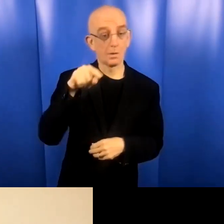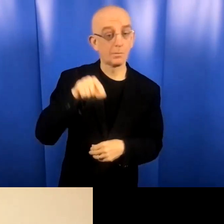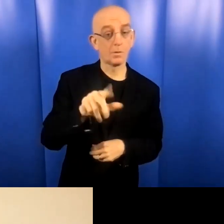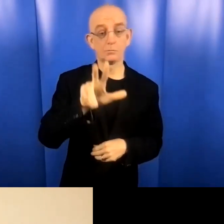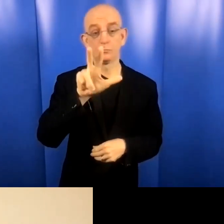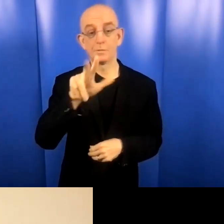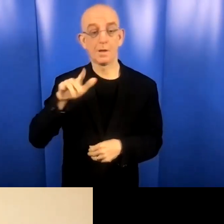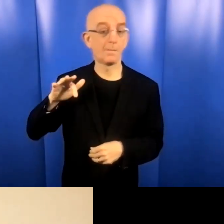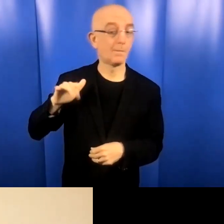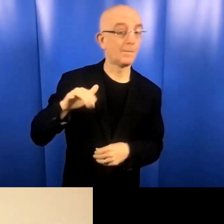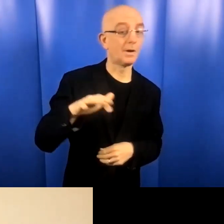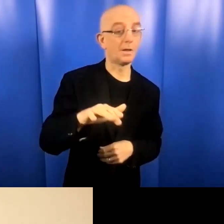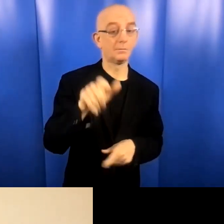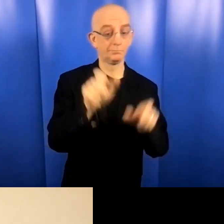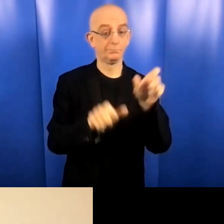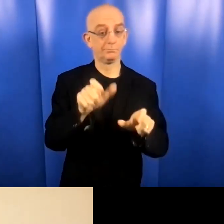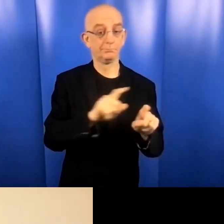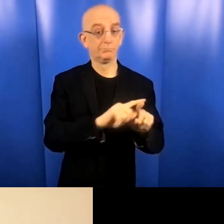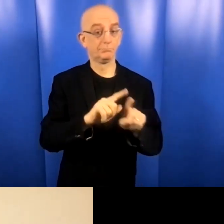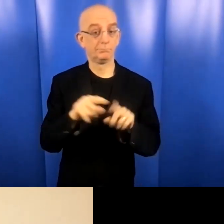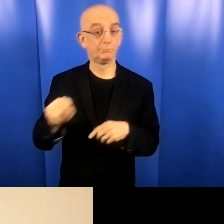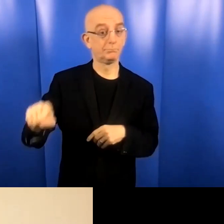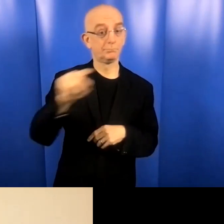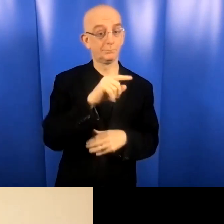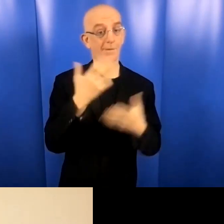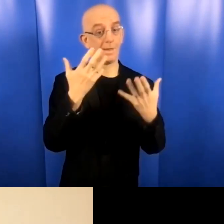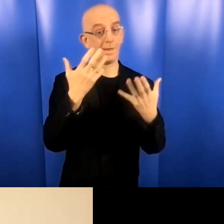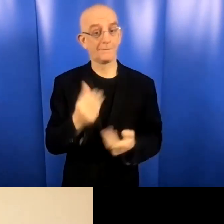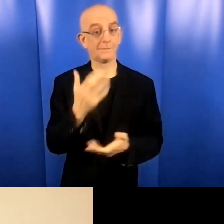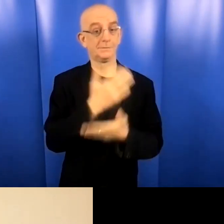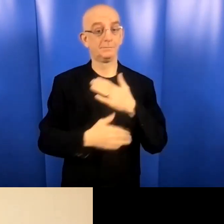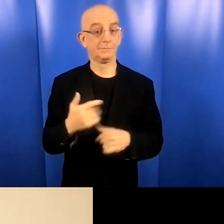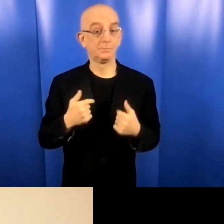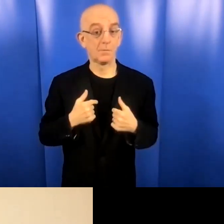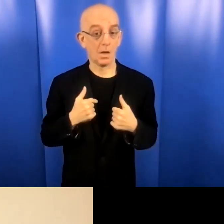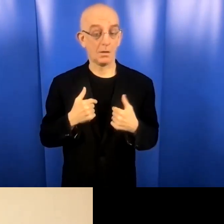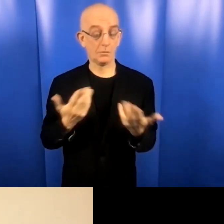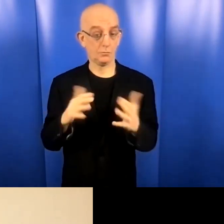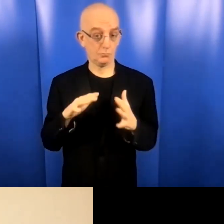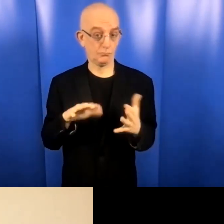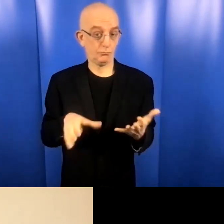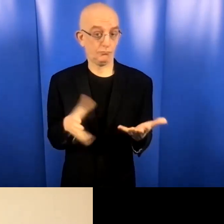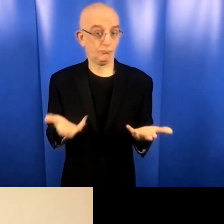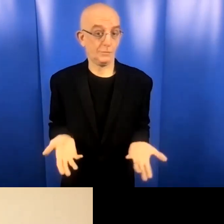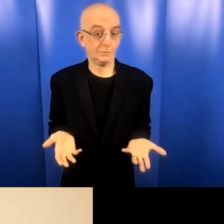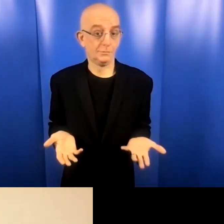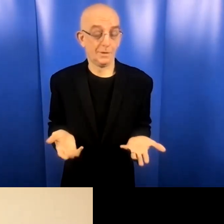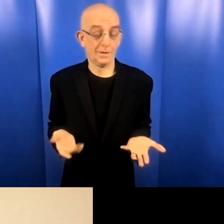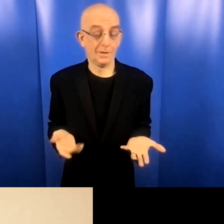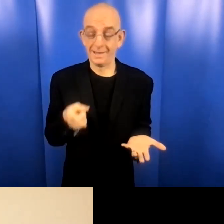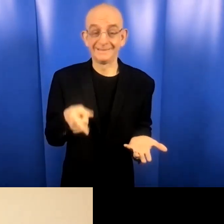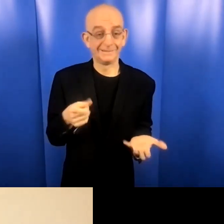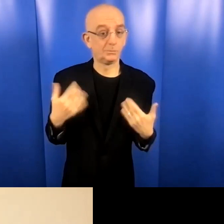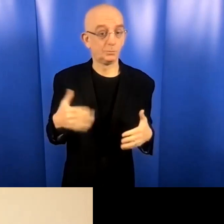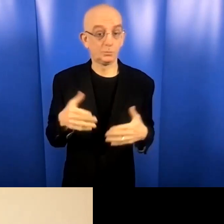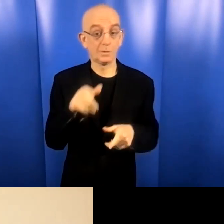with disabilities, we know that people with disabilities face discriminations both in various forms, both at public